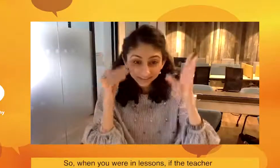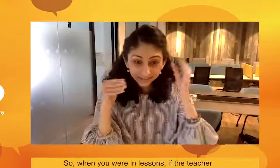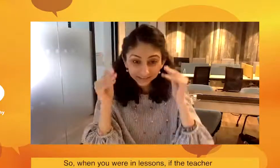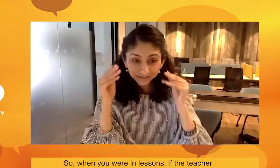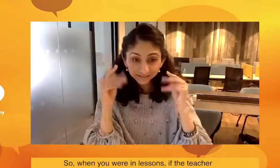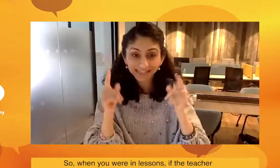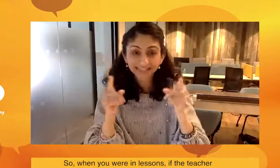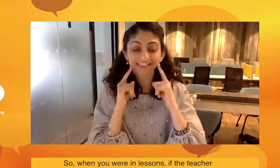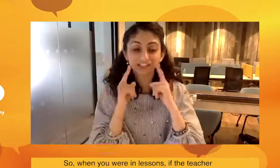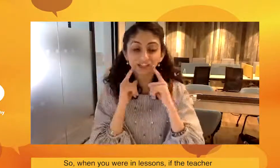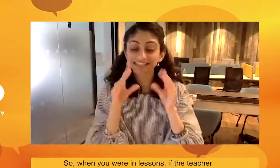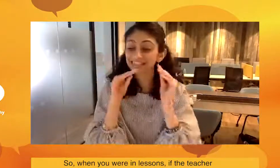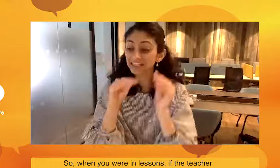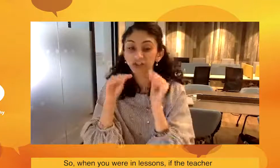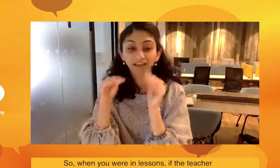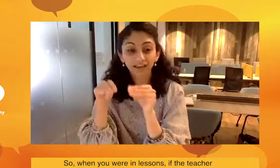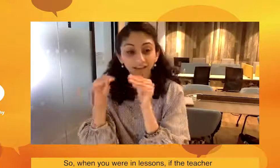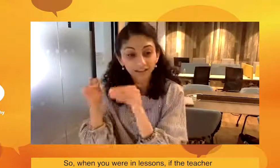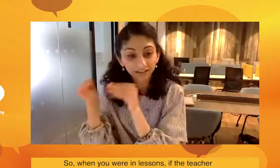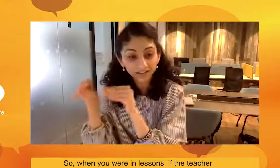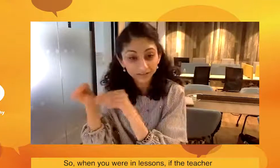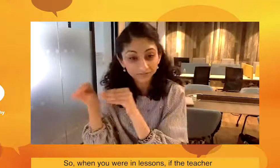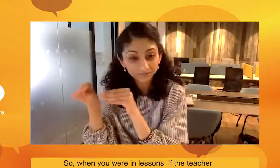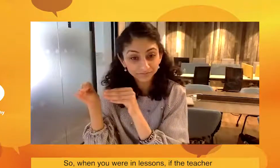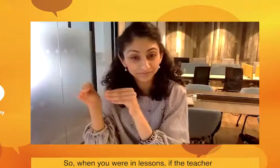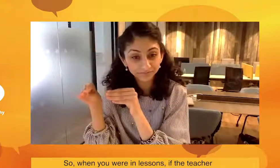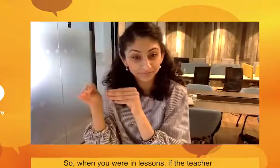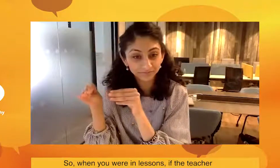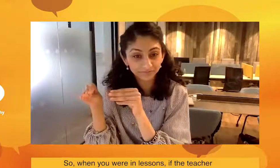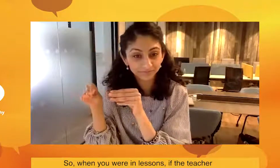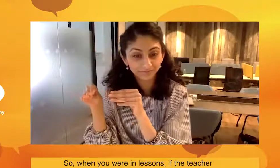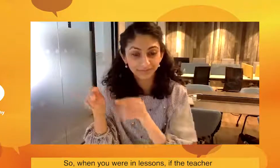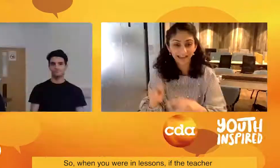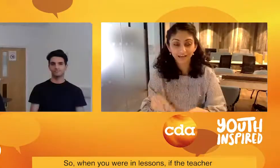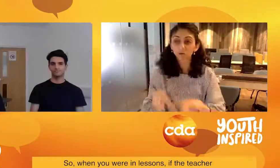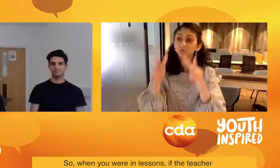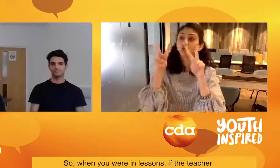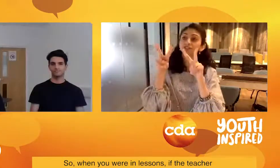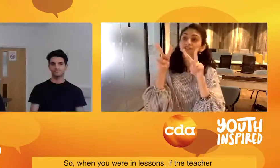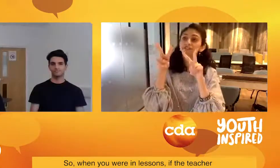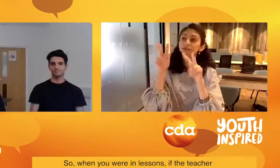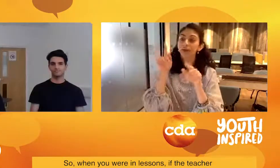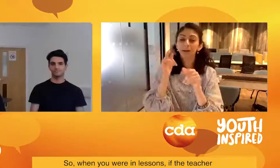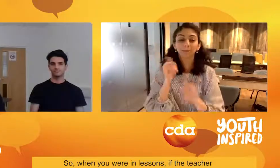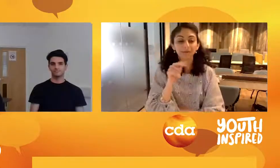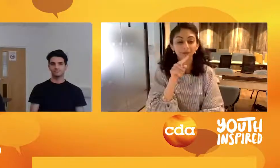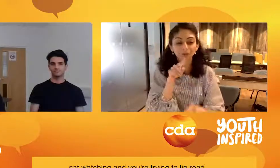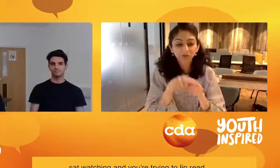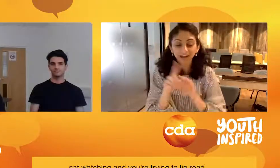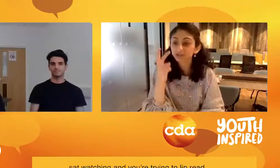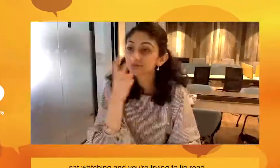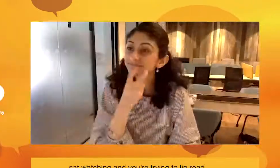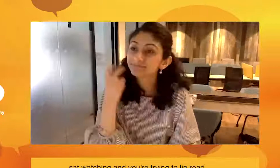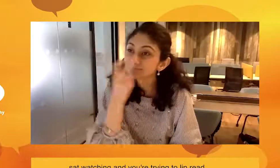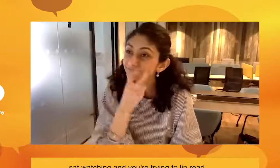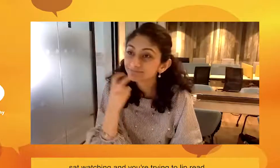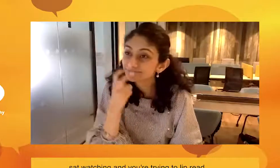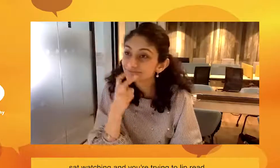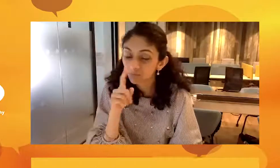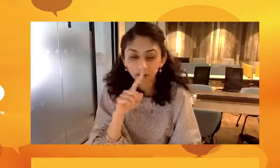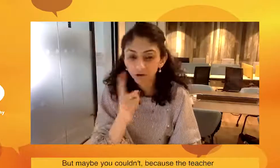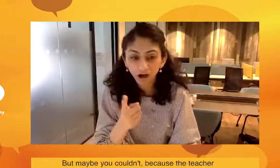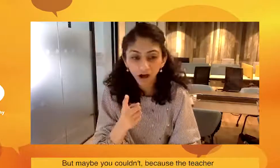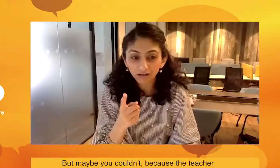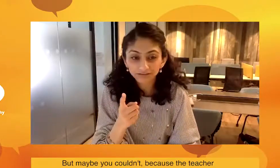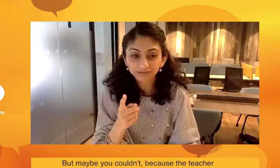So when you were in lessons, if the teacher was teaching all the students and you were sat watching and you were trying to lip